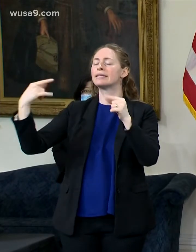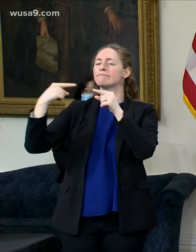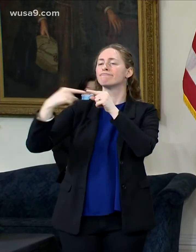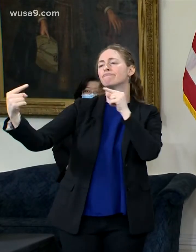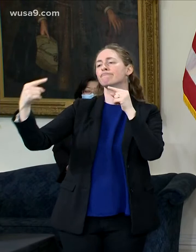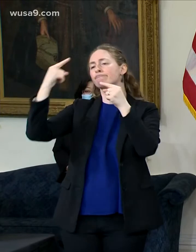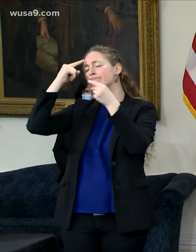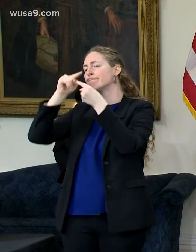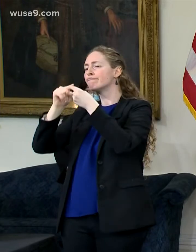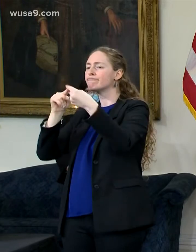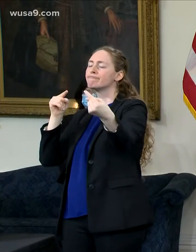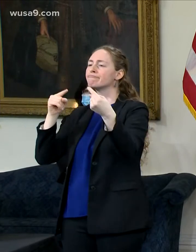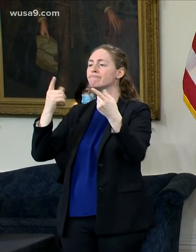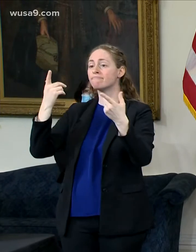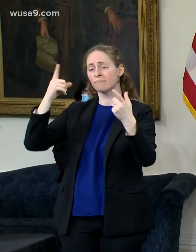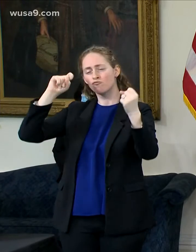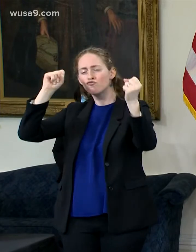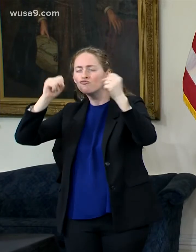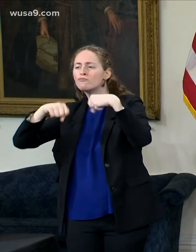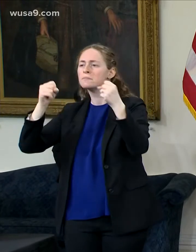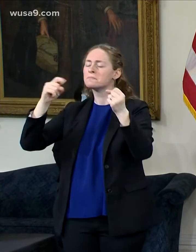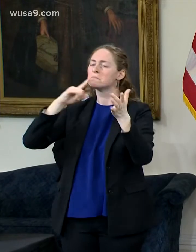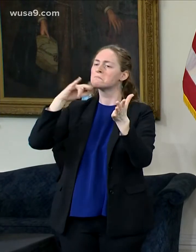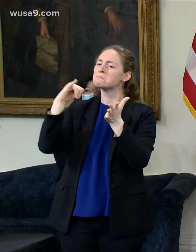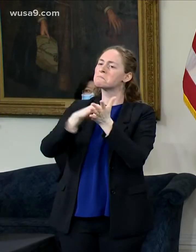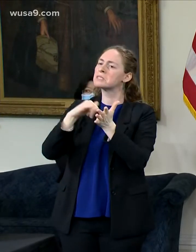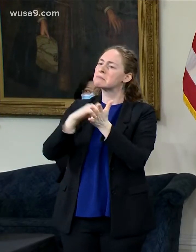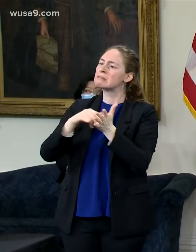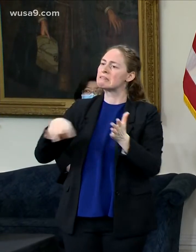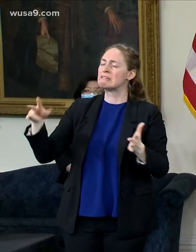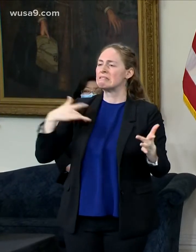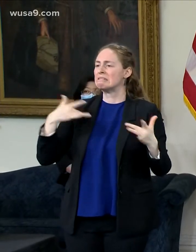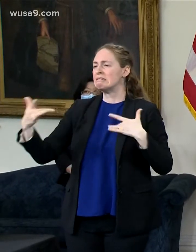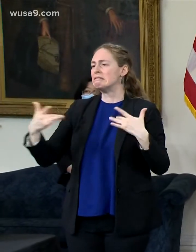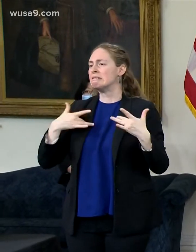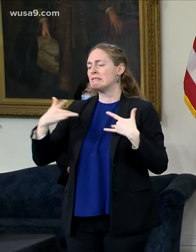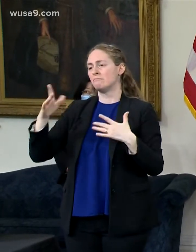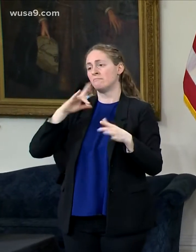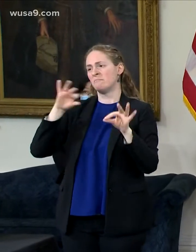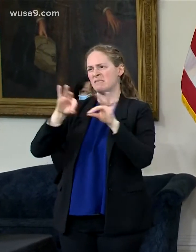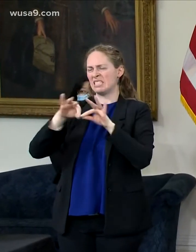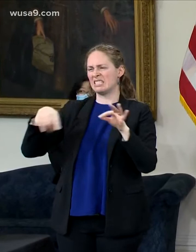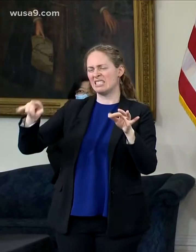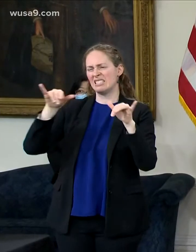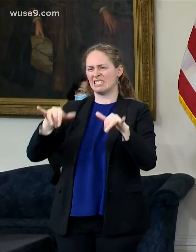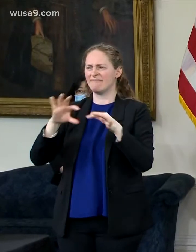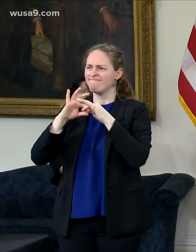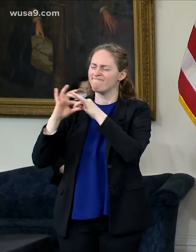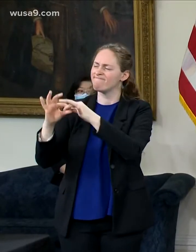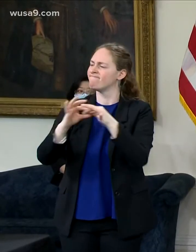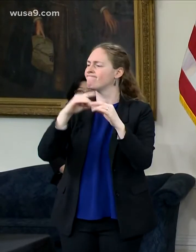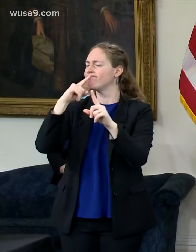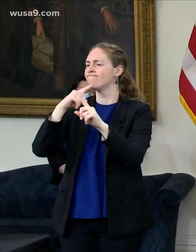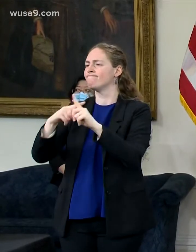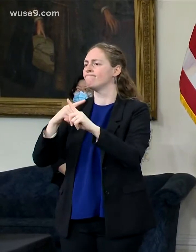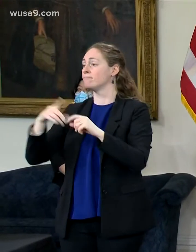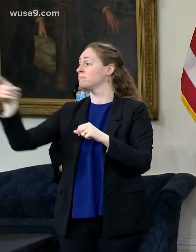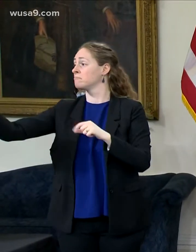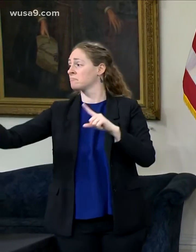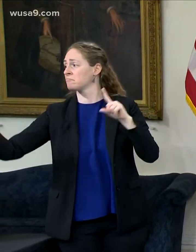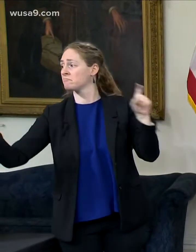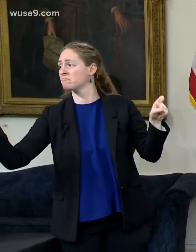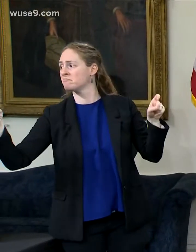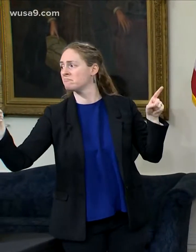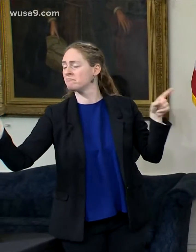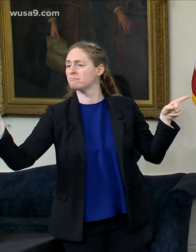issue. But it's certainly something we need to continue to work together on. Sorry to bounce around